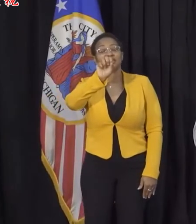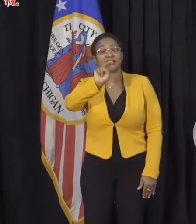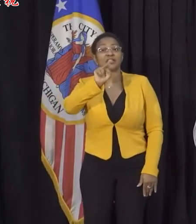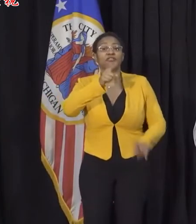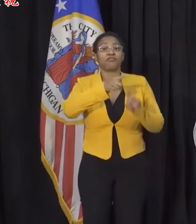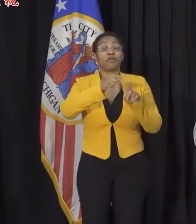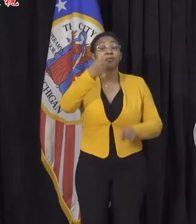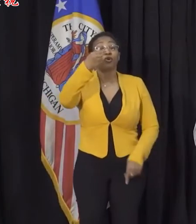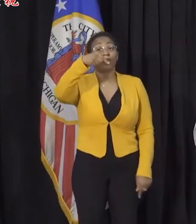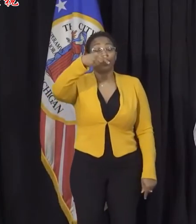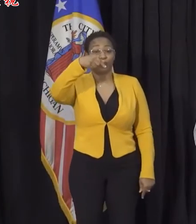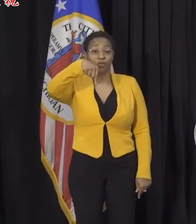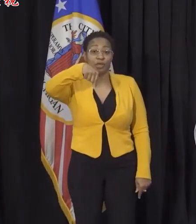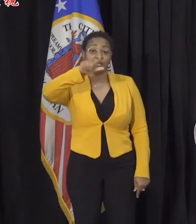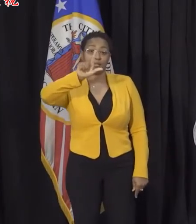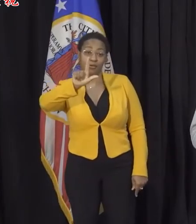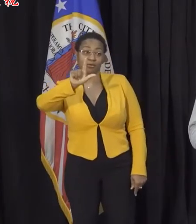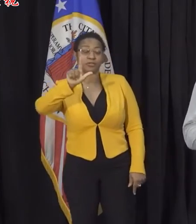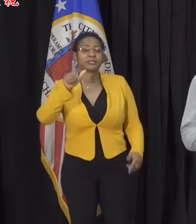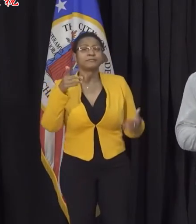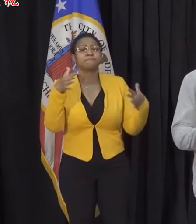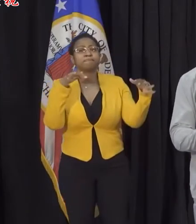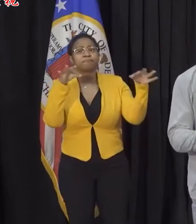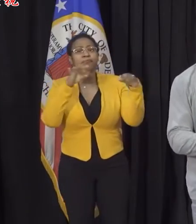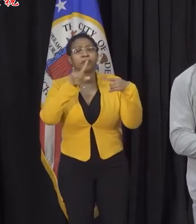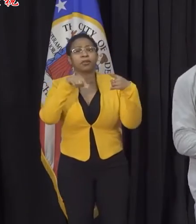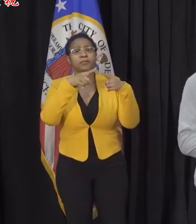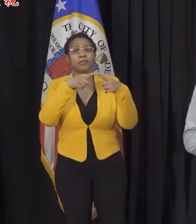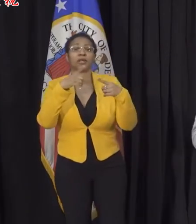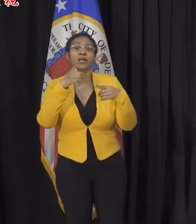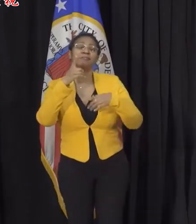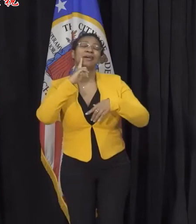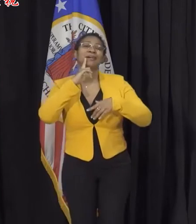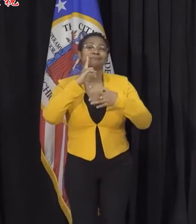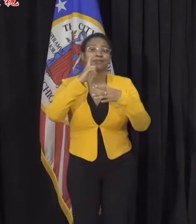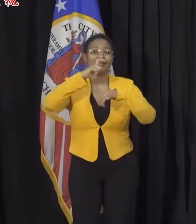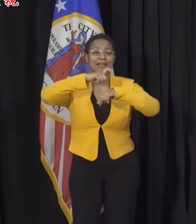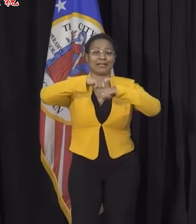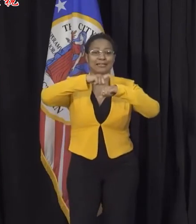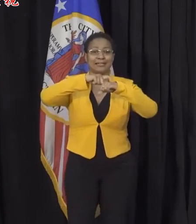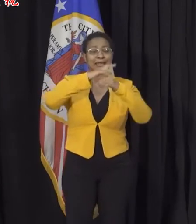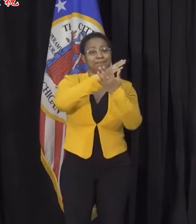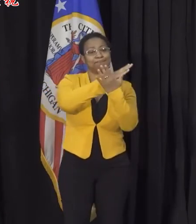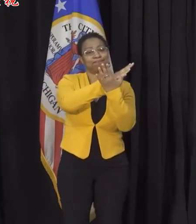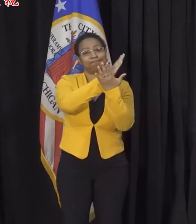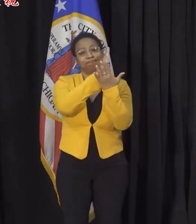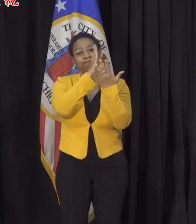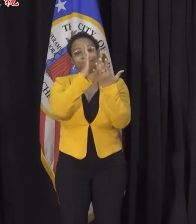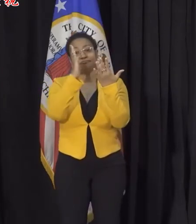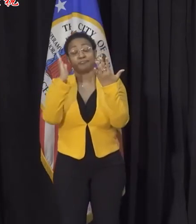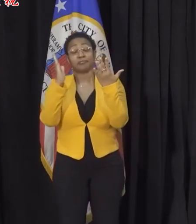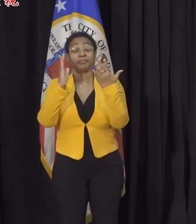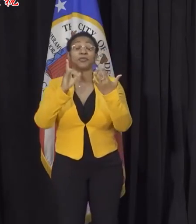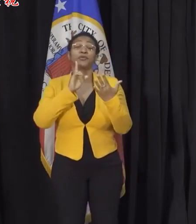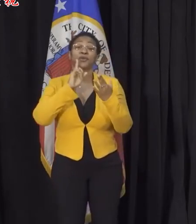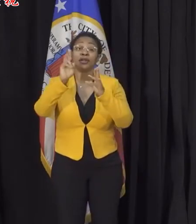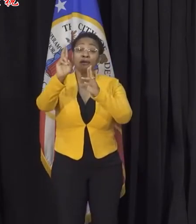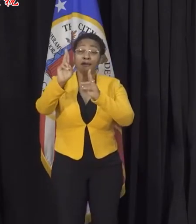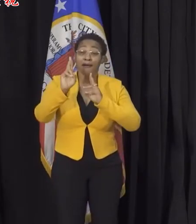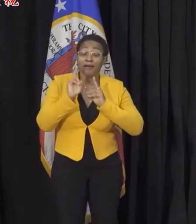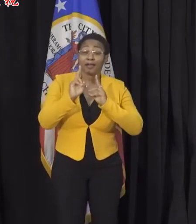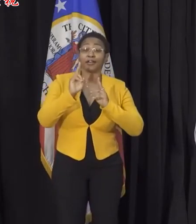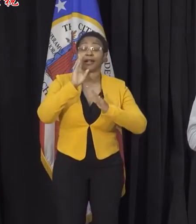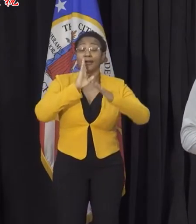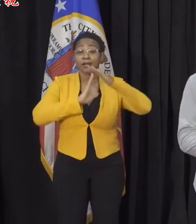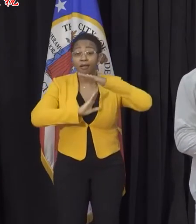today to talk about a little bit, give you guys a kind of a time lapse. Obviously, honored and humbled to be here on behalf